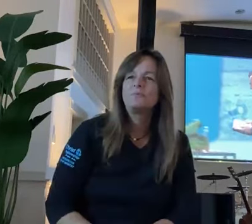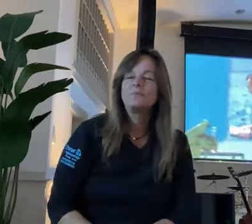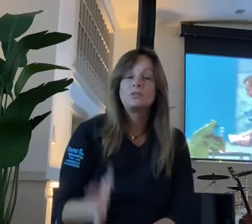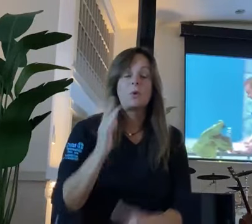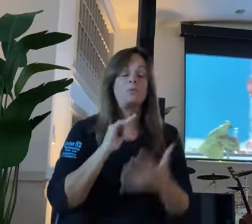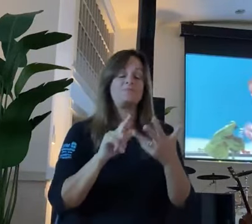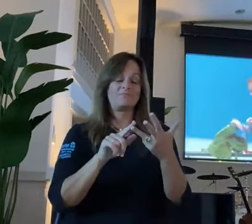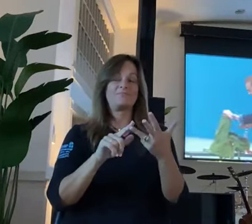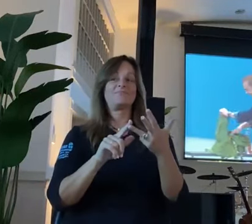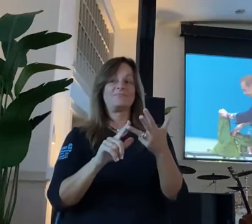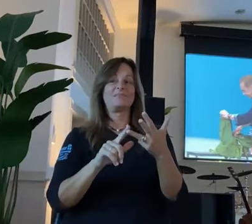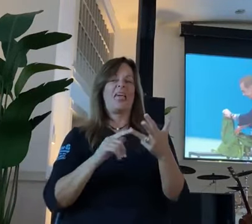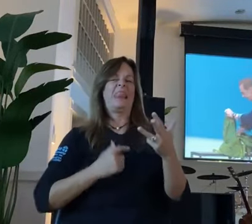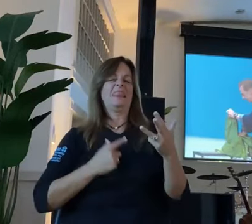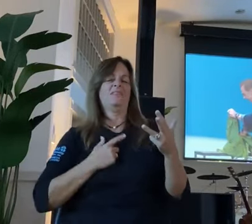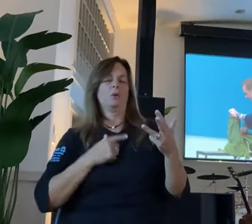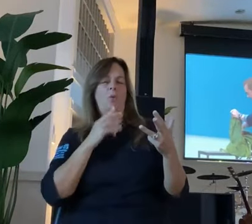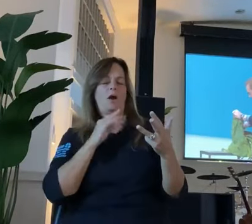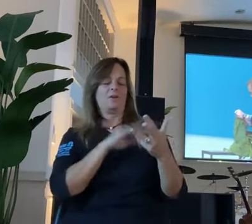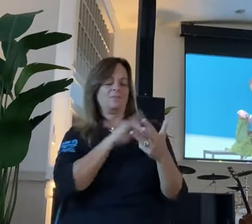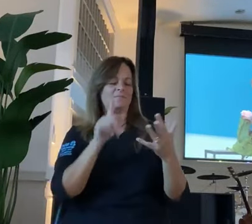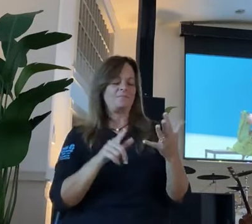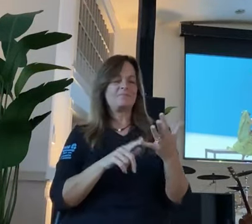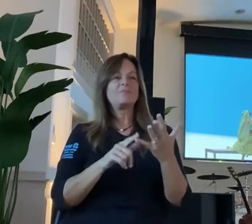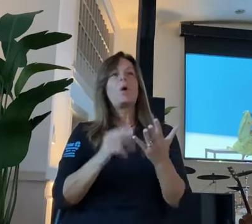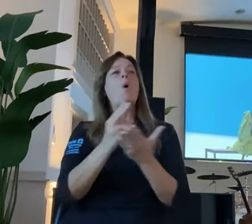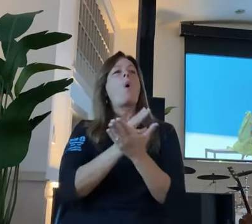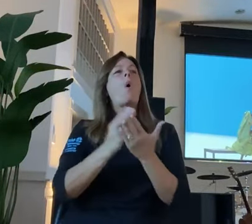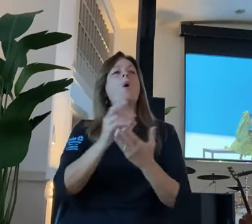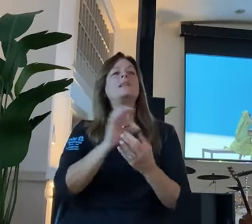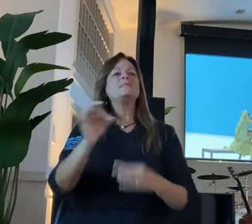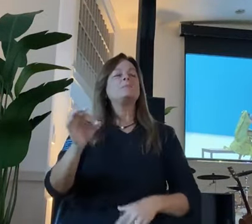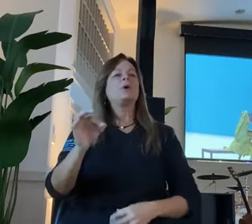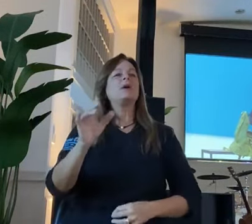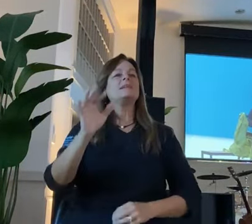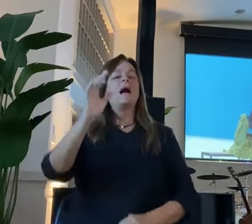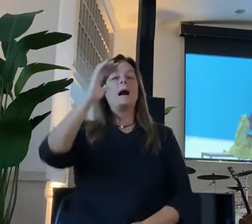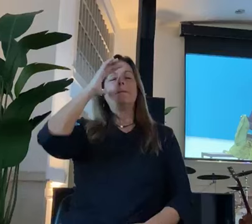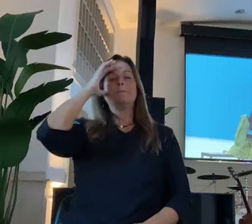more thing here. It's probably the way the Holy Spirit